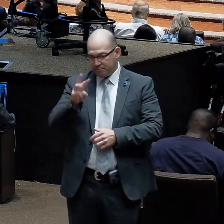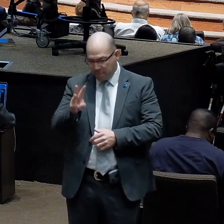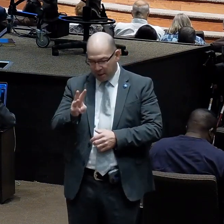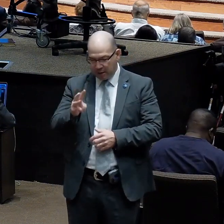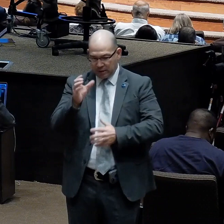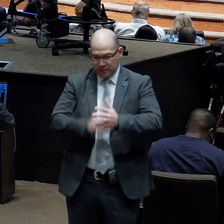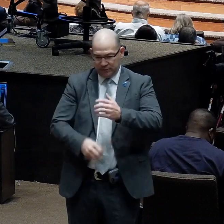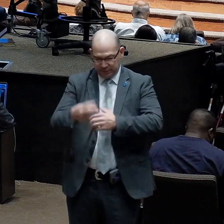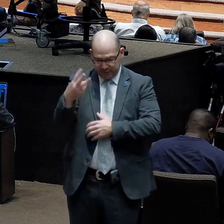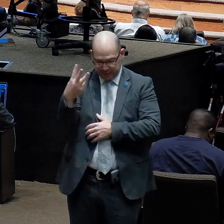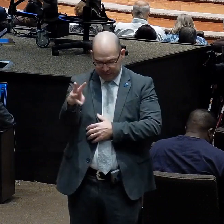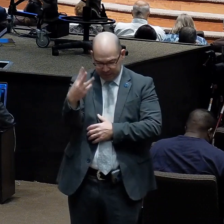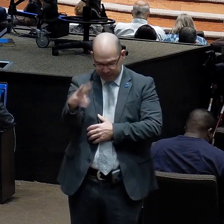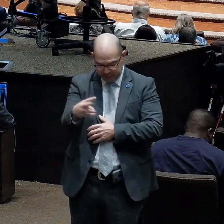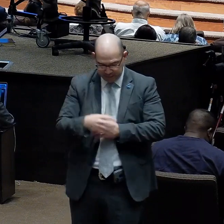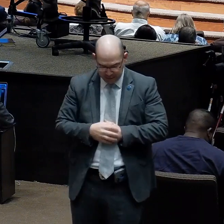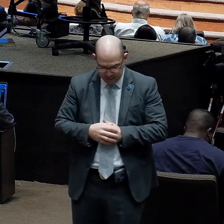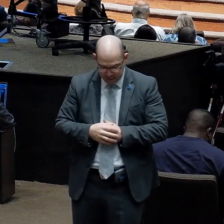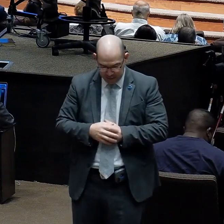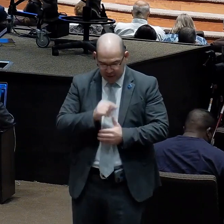Matthew 16, 26.